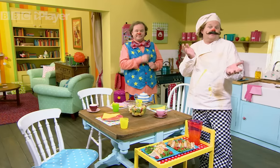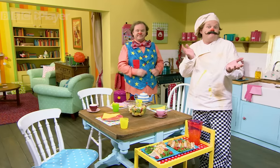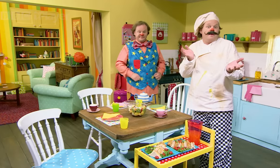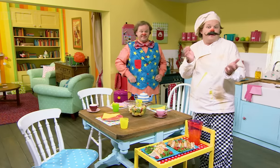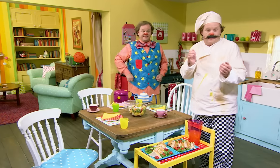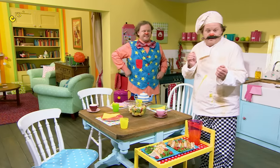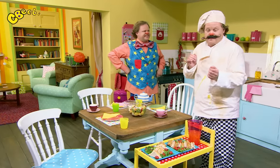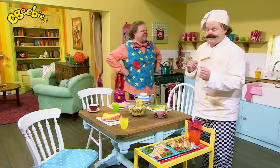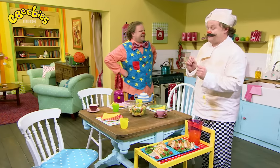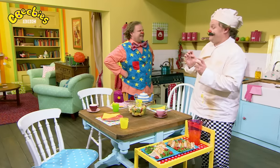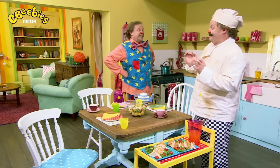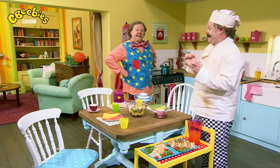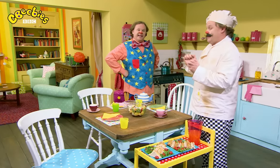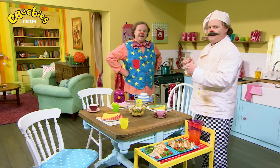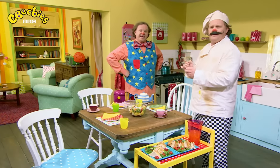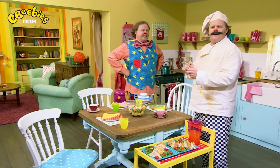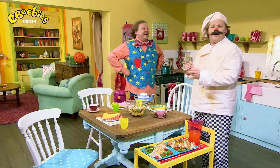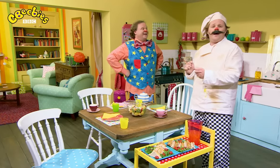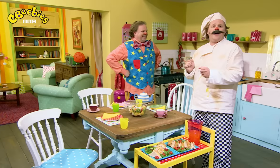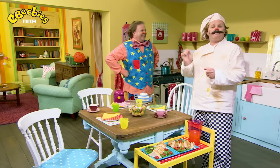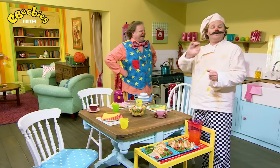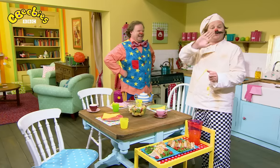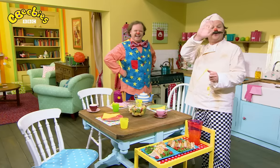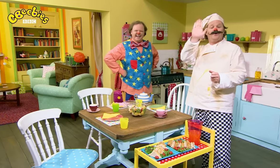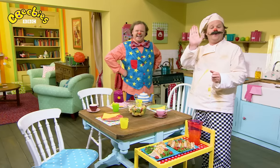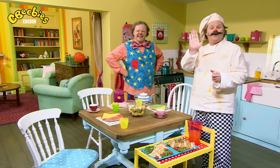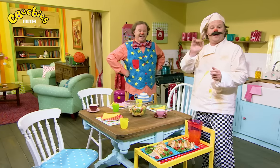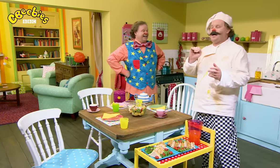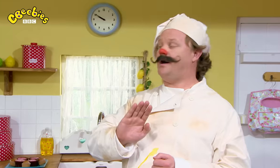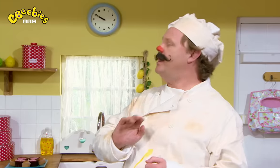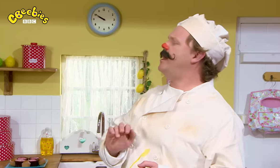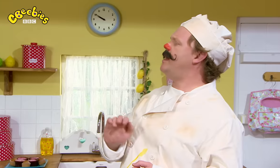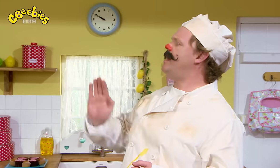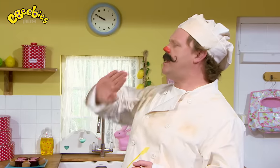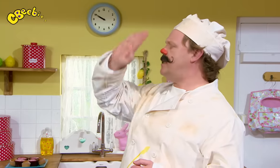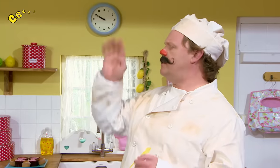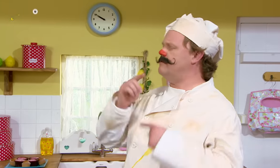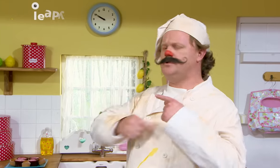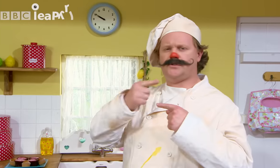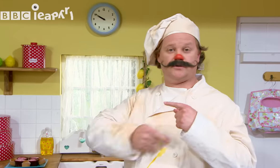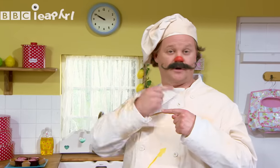me! Huh. Hello, Chef Tumble. Ah, bonjour! Hello, Monsieur